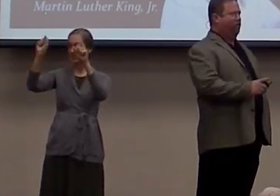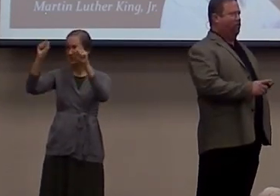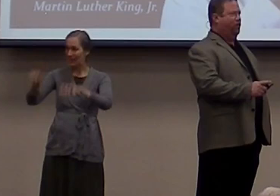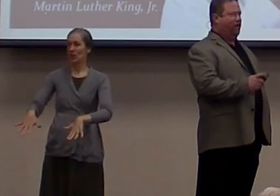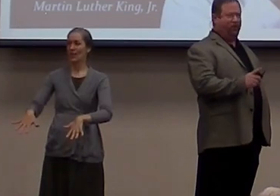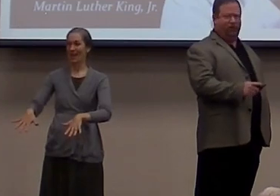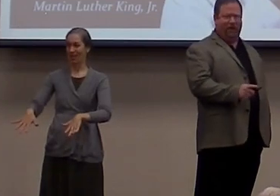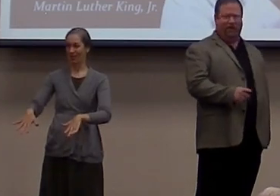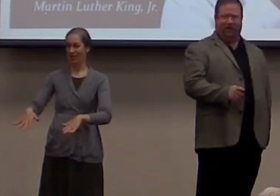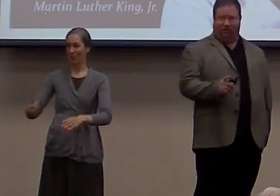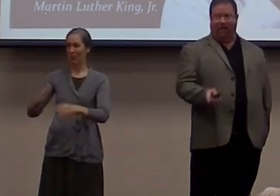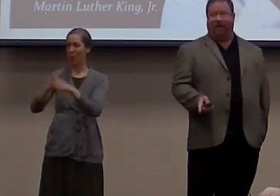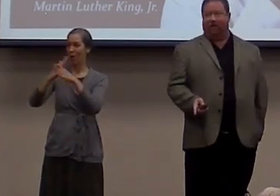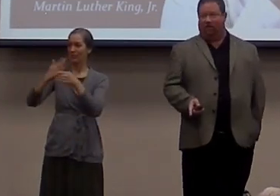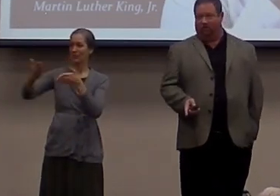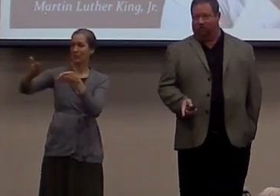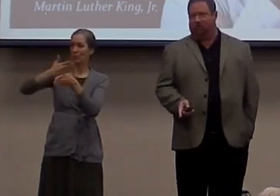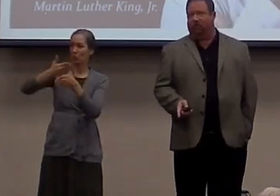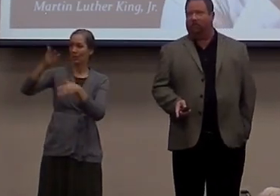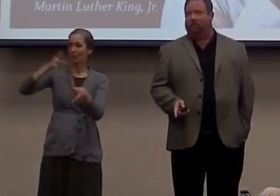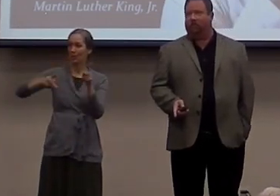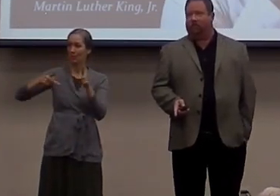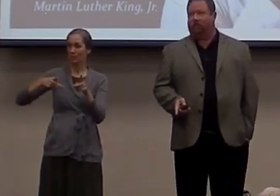Long before Dr. King said it,